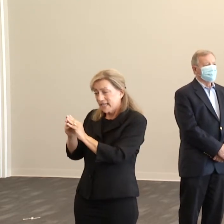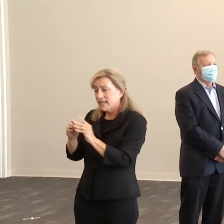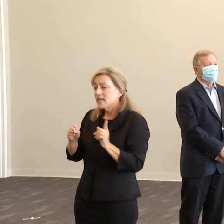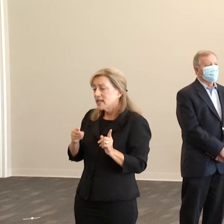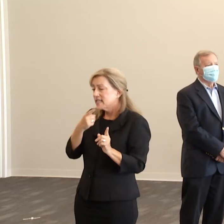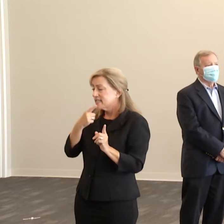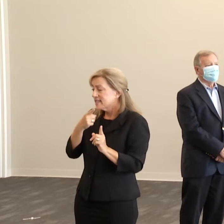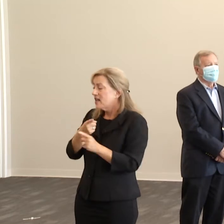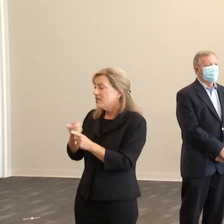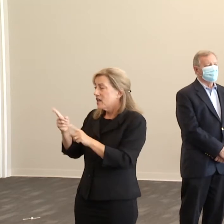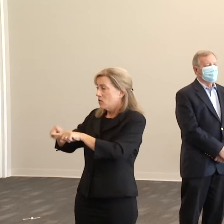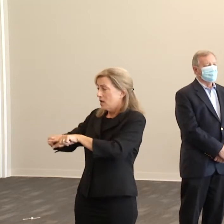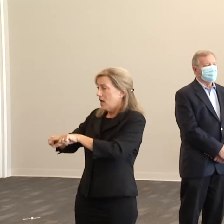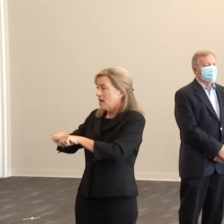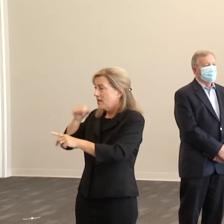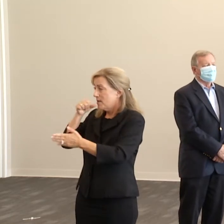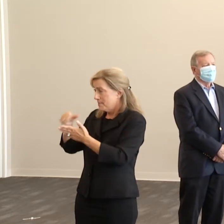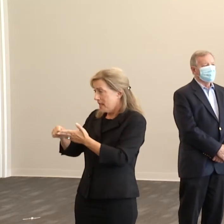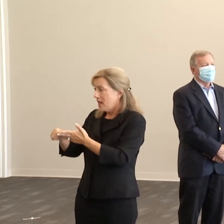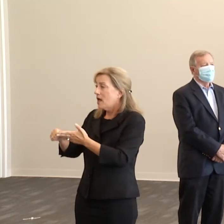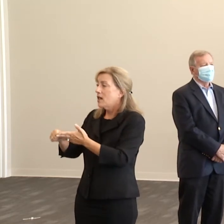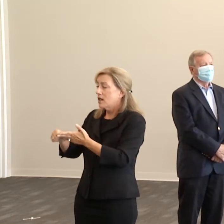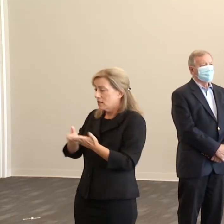to deliver their medication.